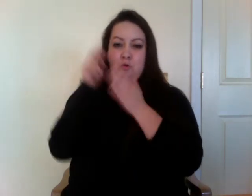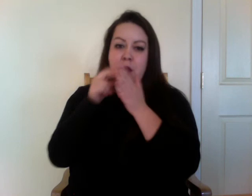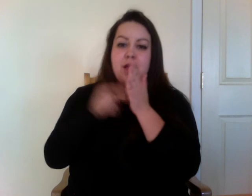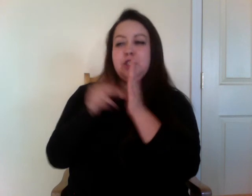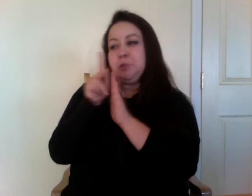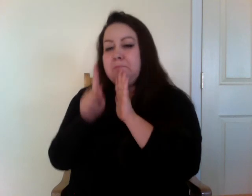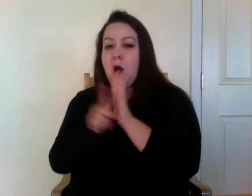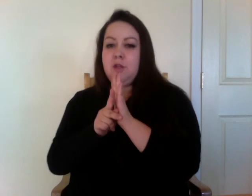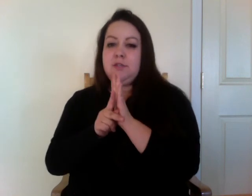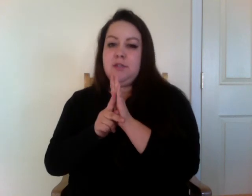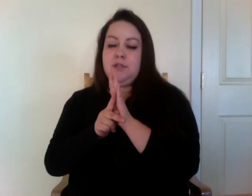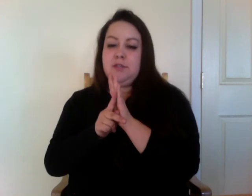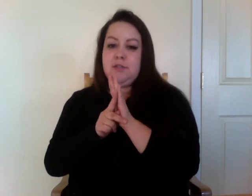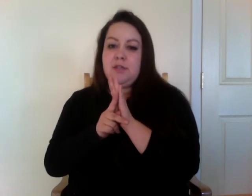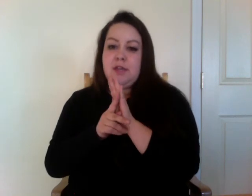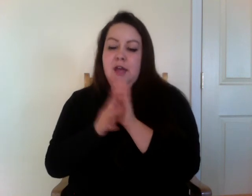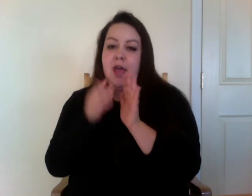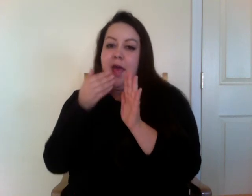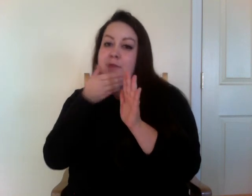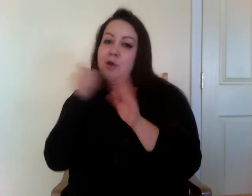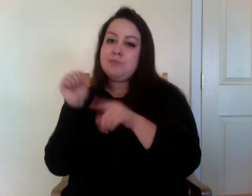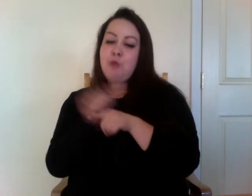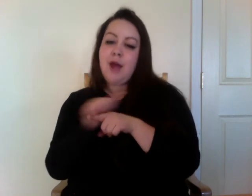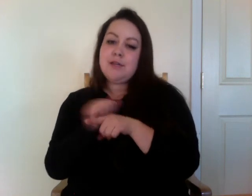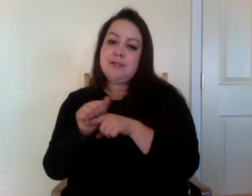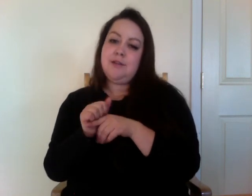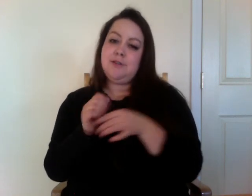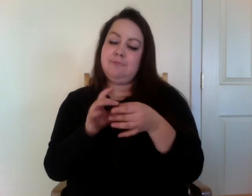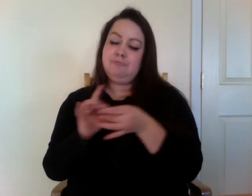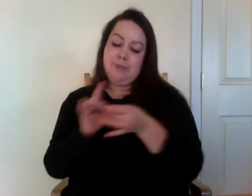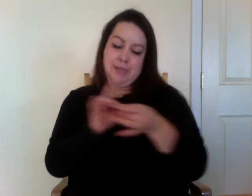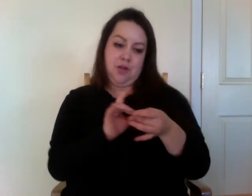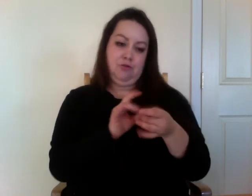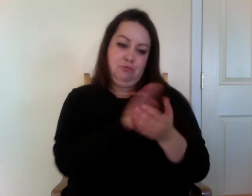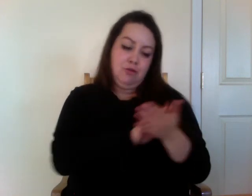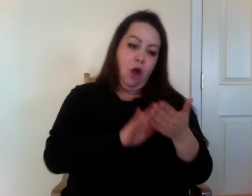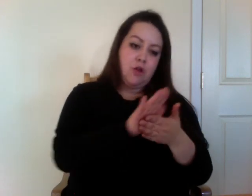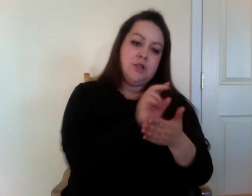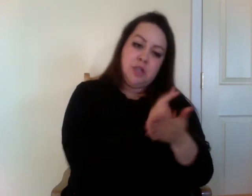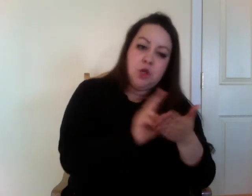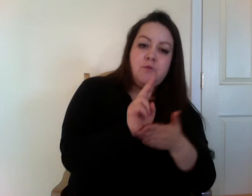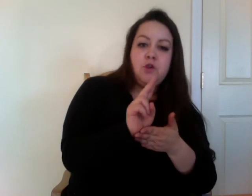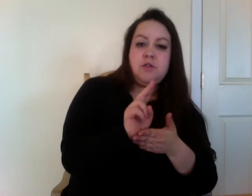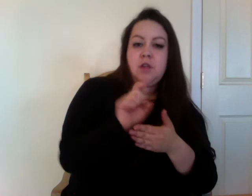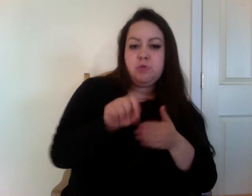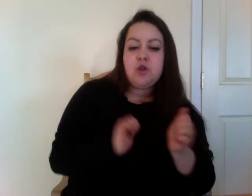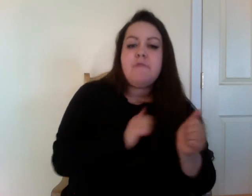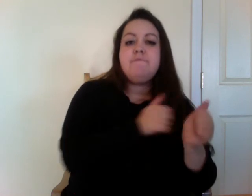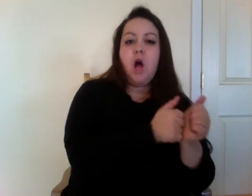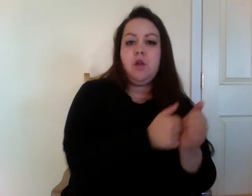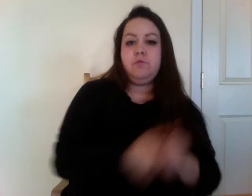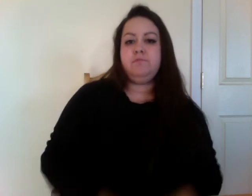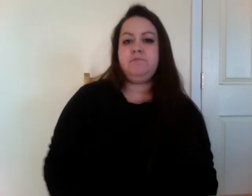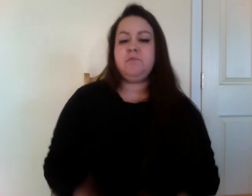best practices regarding what colleges and universities should follow, both with forms to have on file. There are